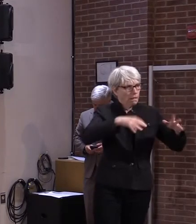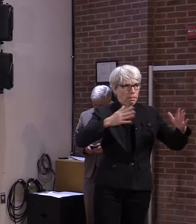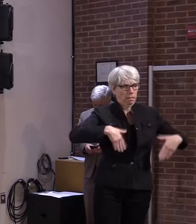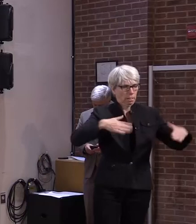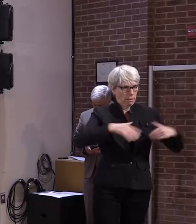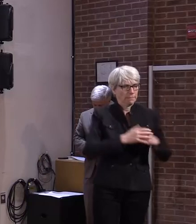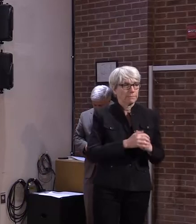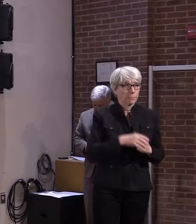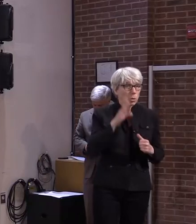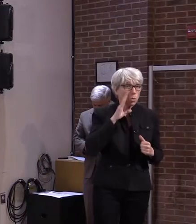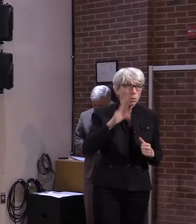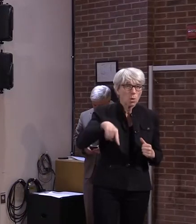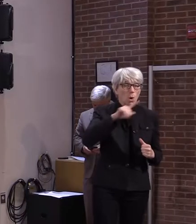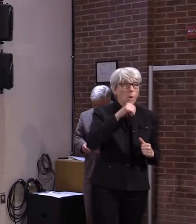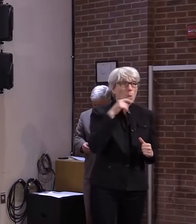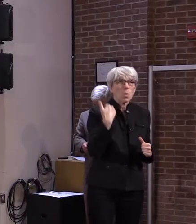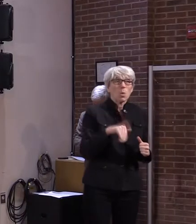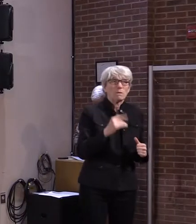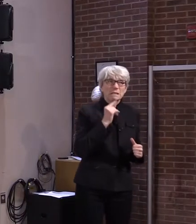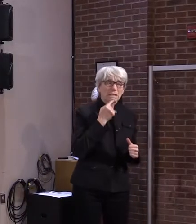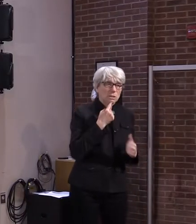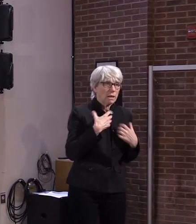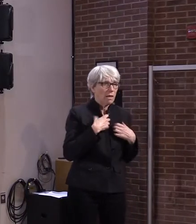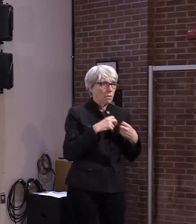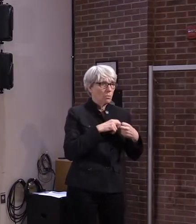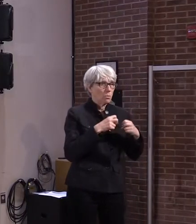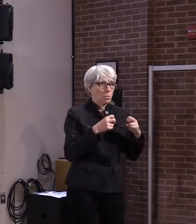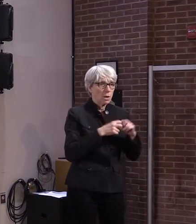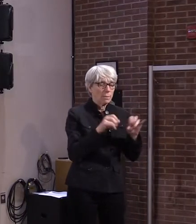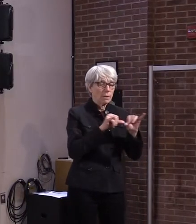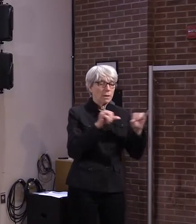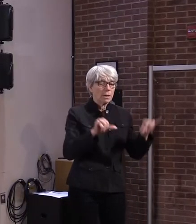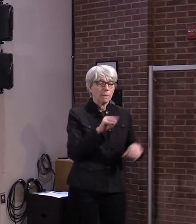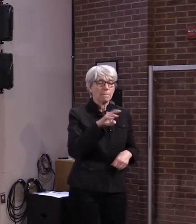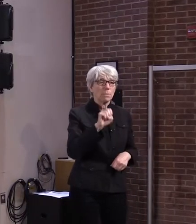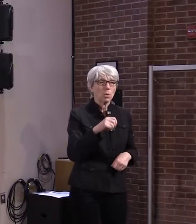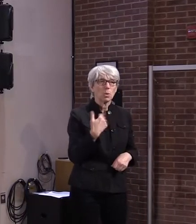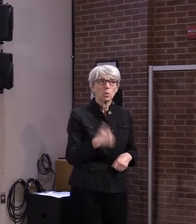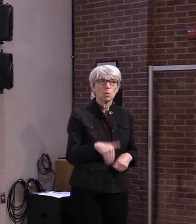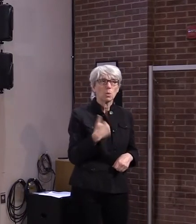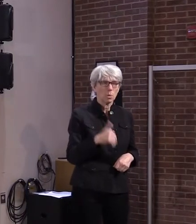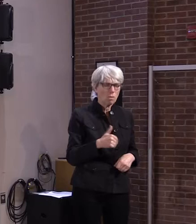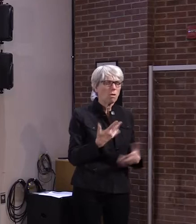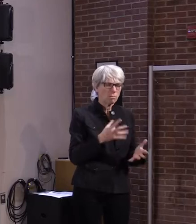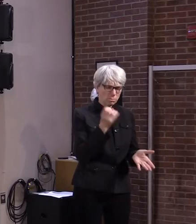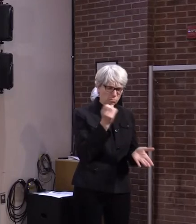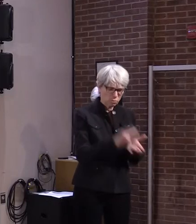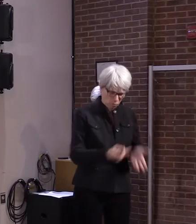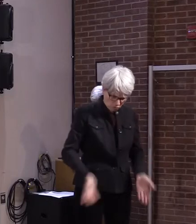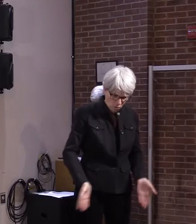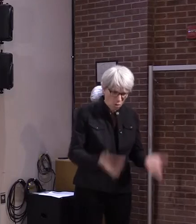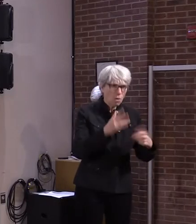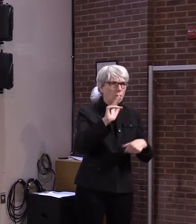current immunocompromising condition, you've already been authorized to seek your third dose, and I hope most